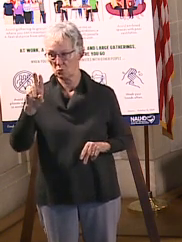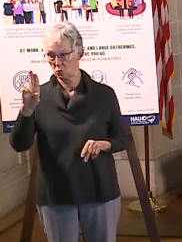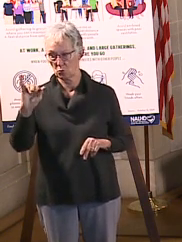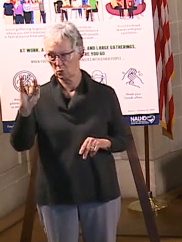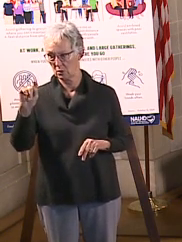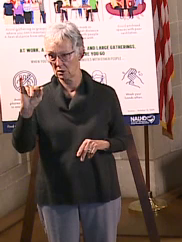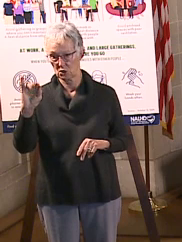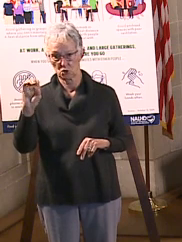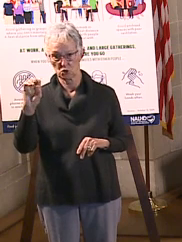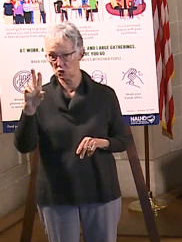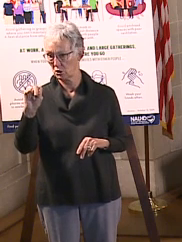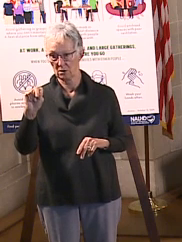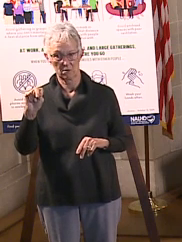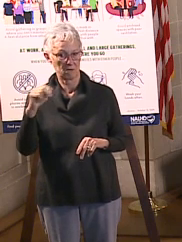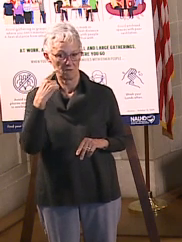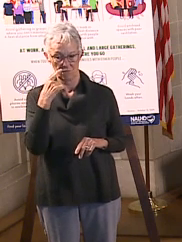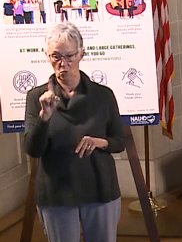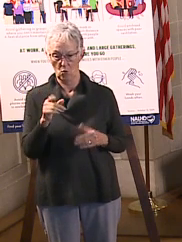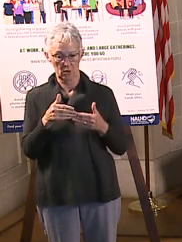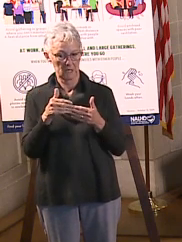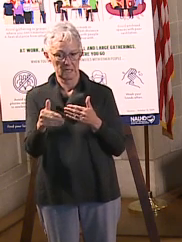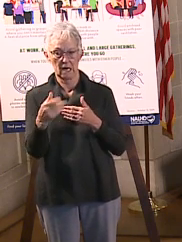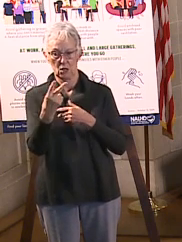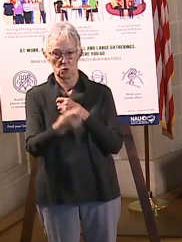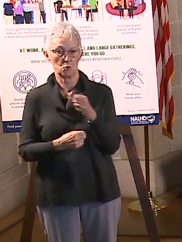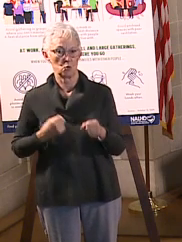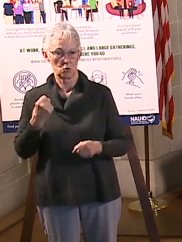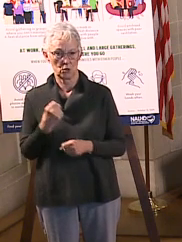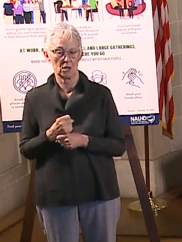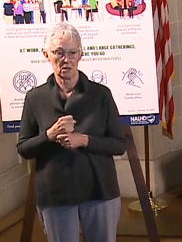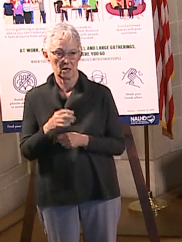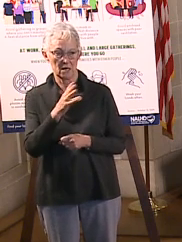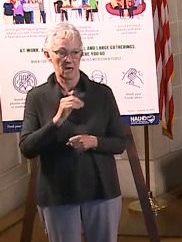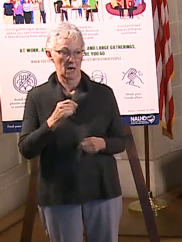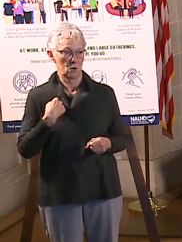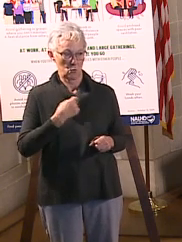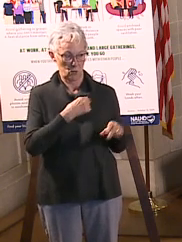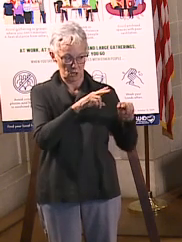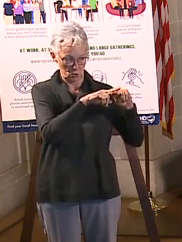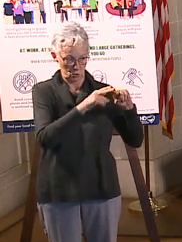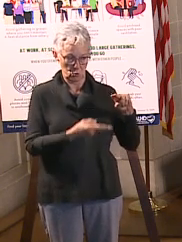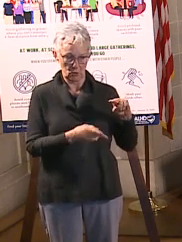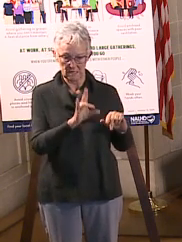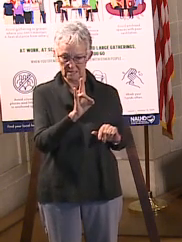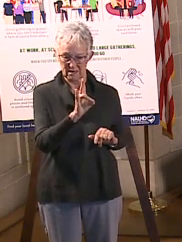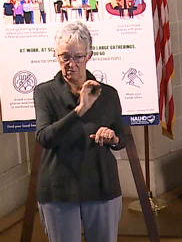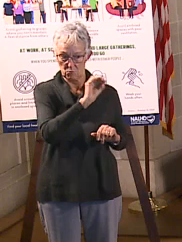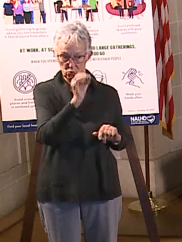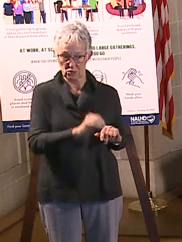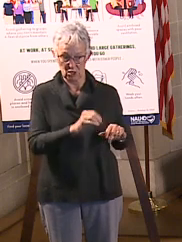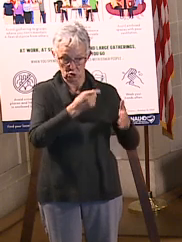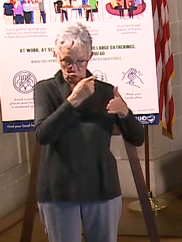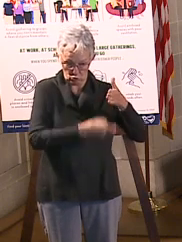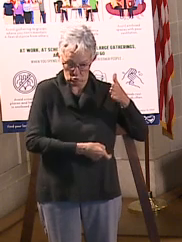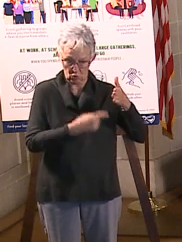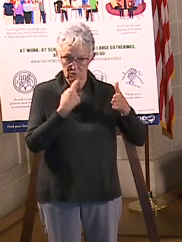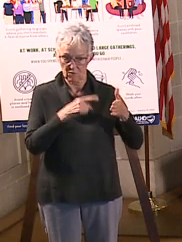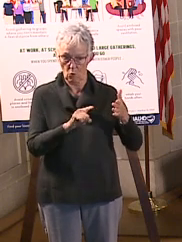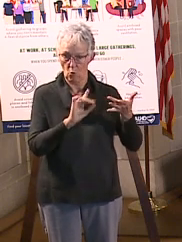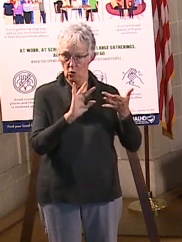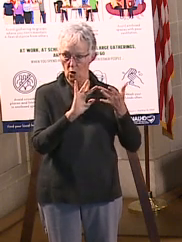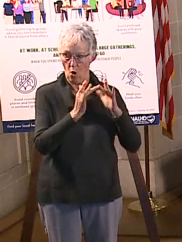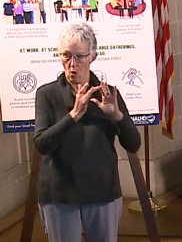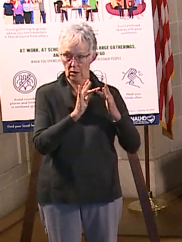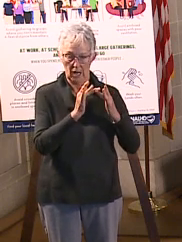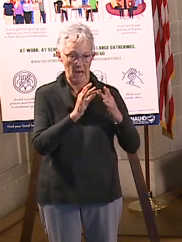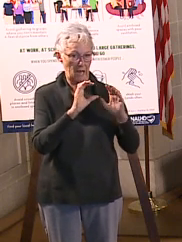course per credit hour down in cost, 7% at Lincoln, 9% in Omaha. And it wouldn't be a surprise to anybody that our